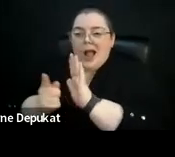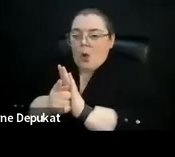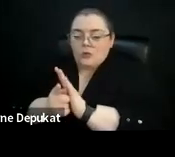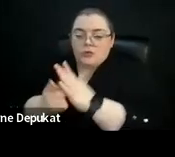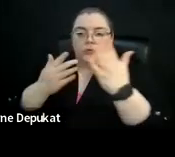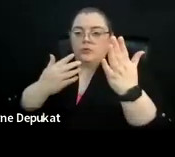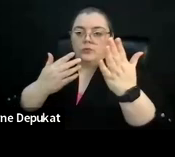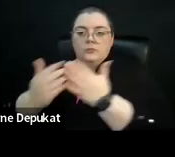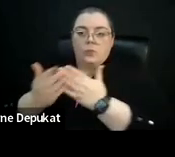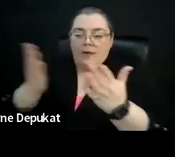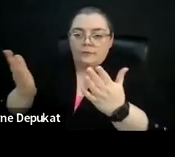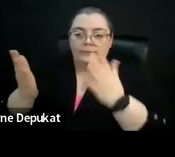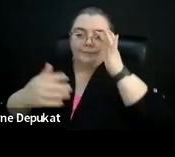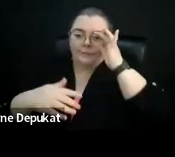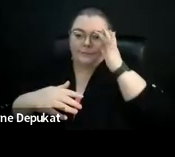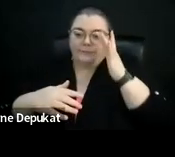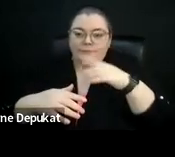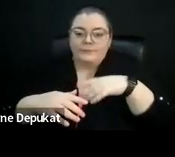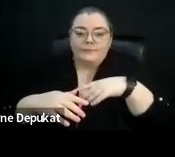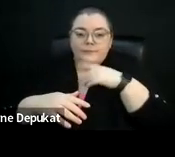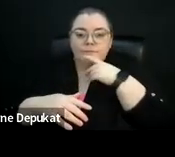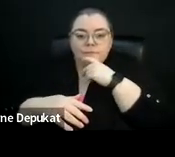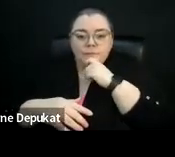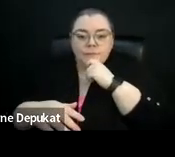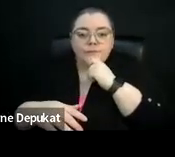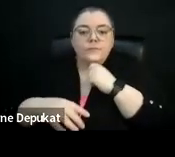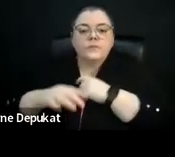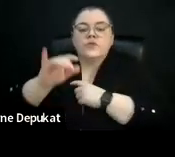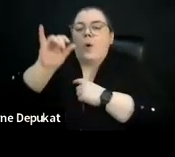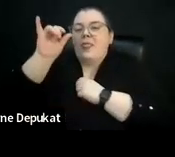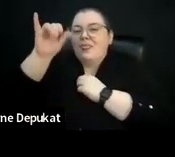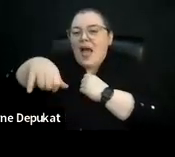within 24 hours or within 24 business hours.